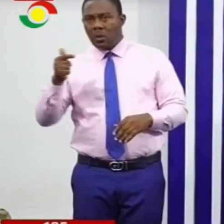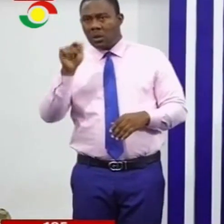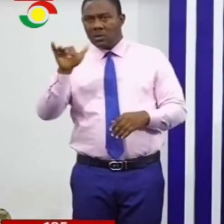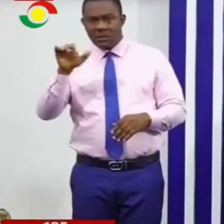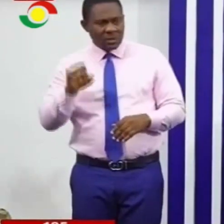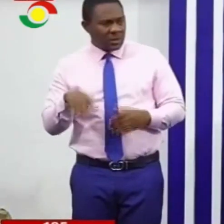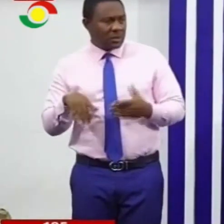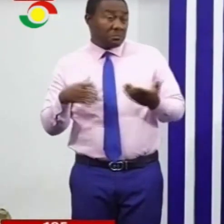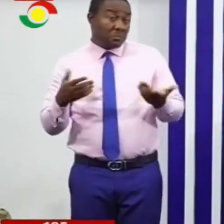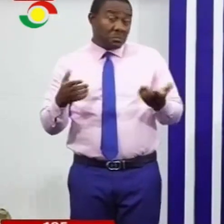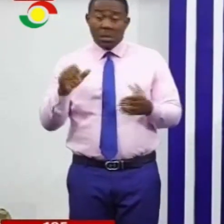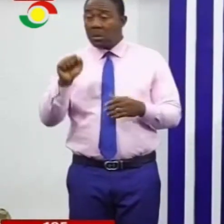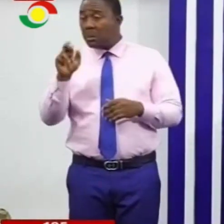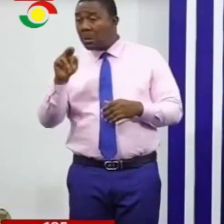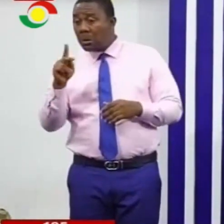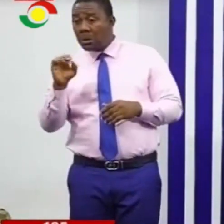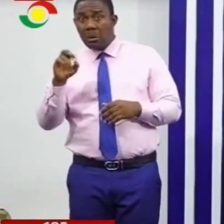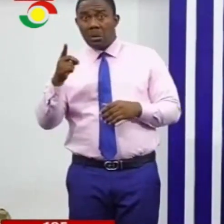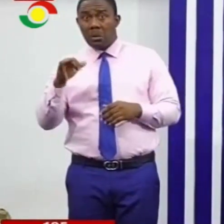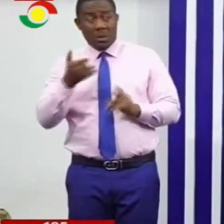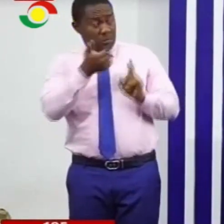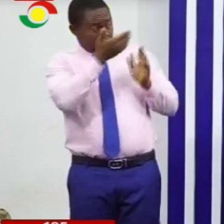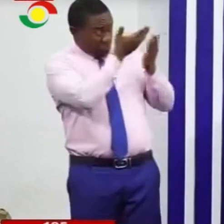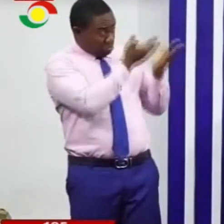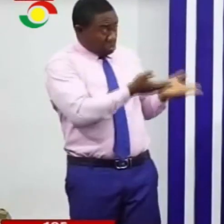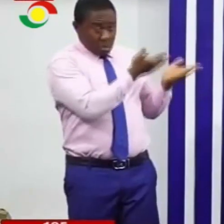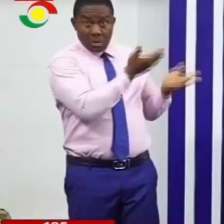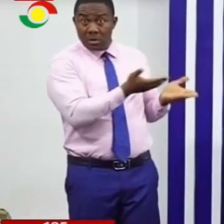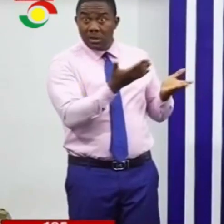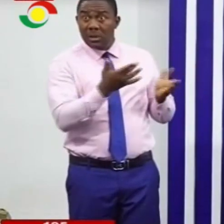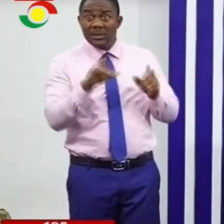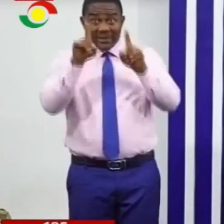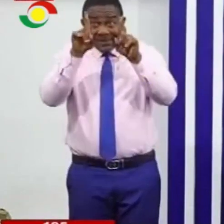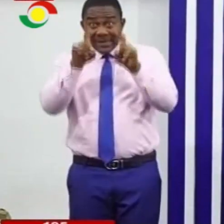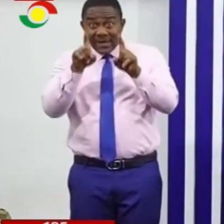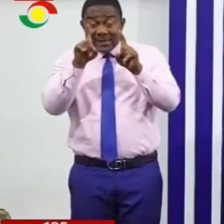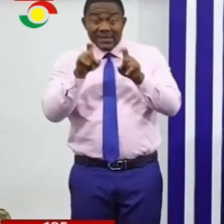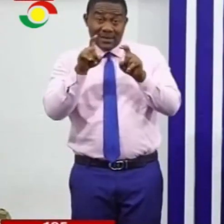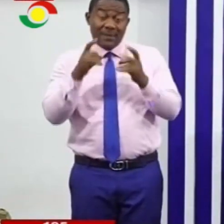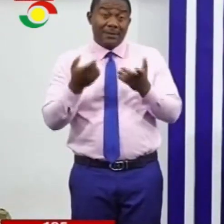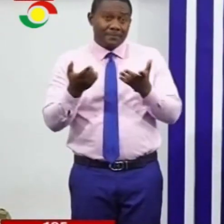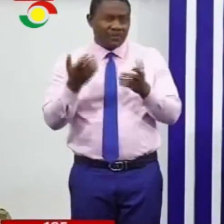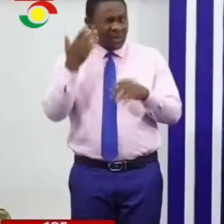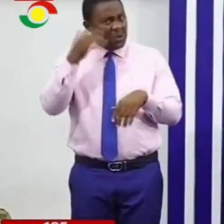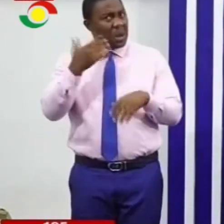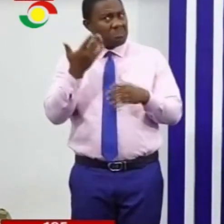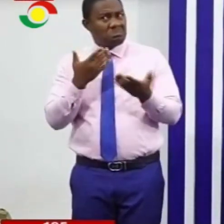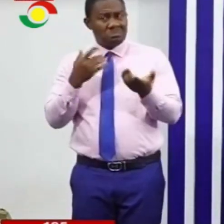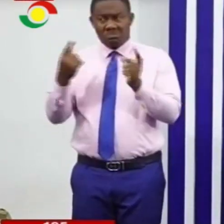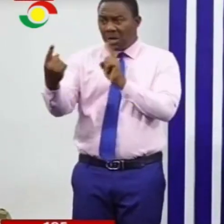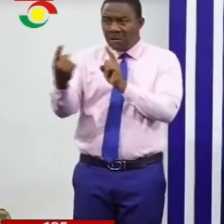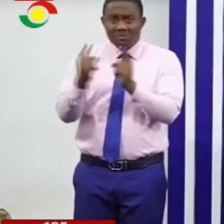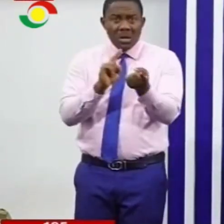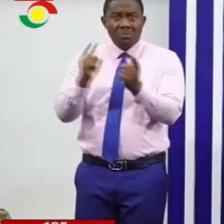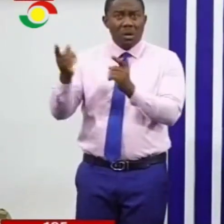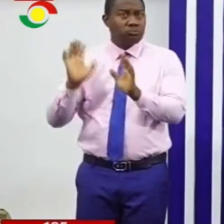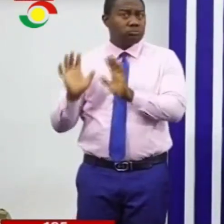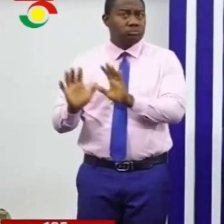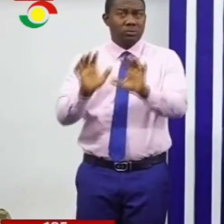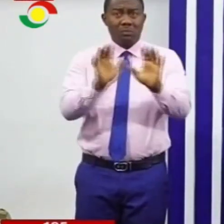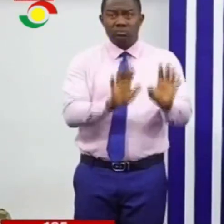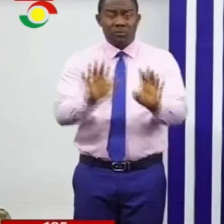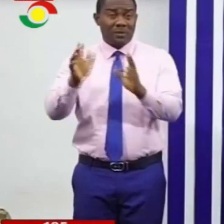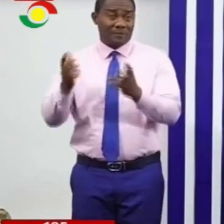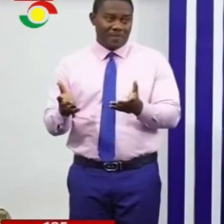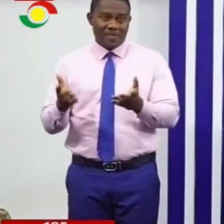am jina he o man penin na bedie chempenim fo a edi hujuma nyina ye fi ase so test wo msan say yaso ne ne nkofo e koba o man penin